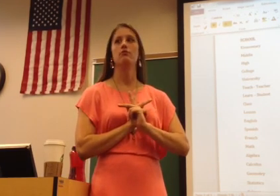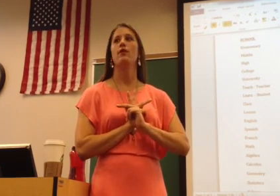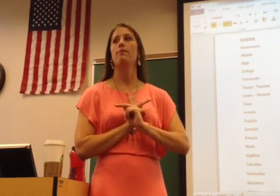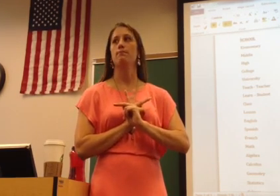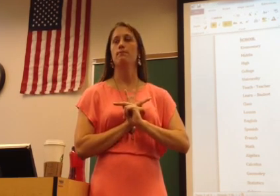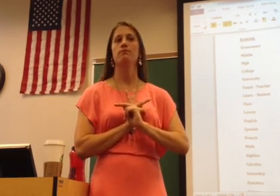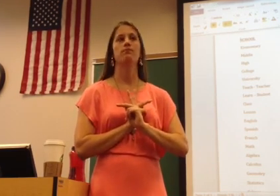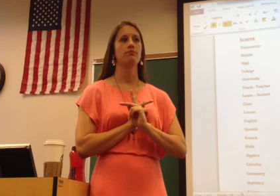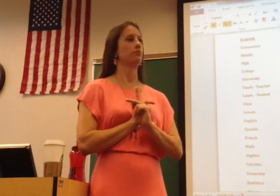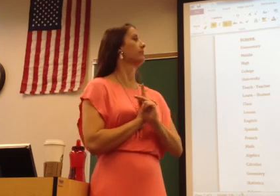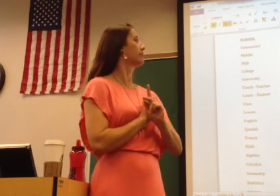right.